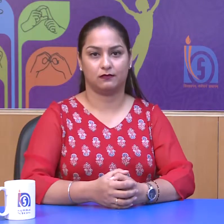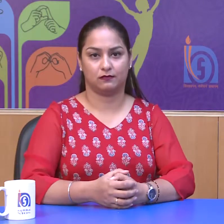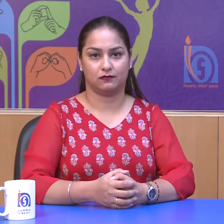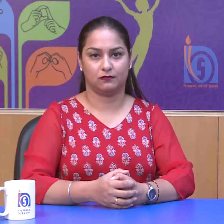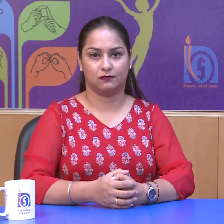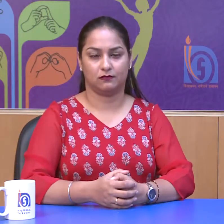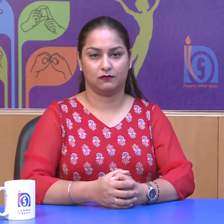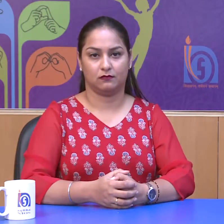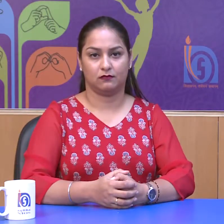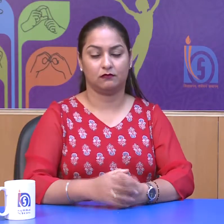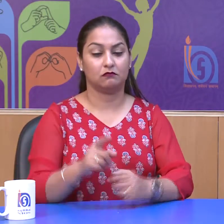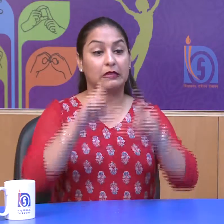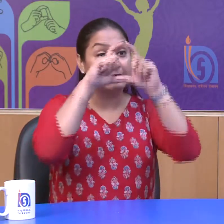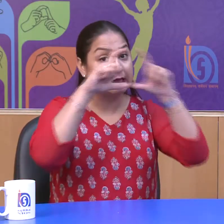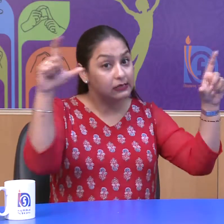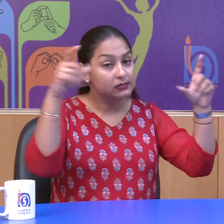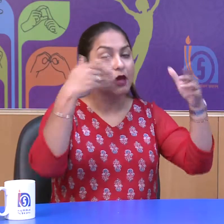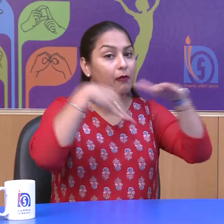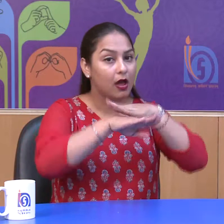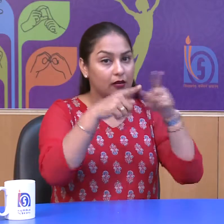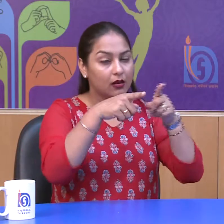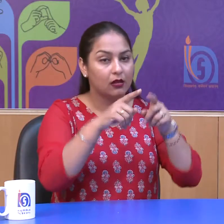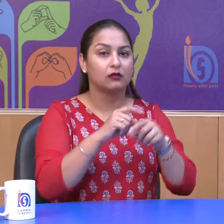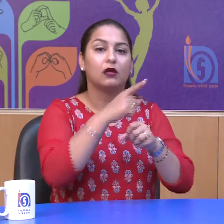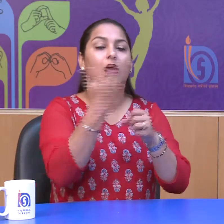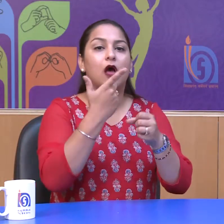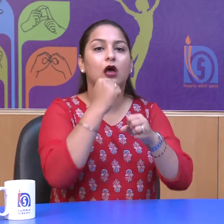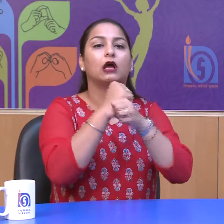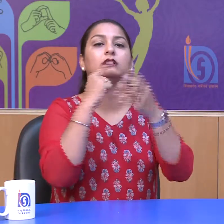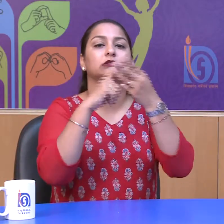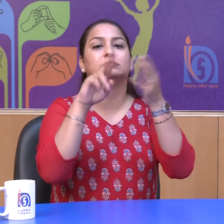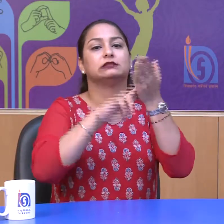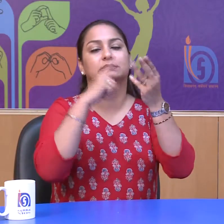may be described as general elections.